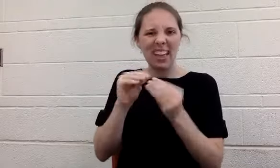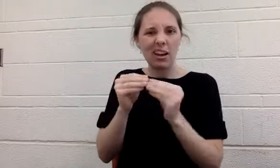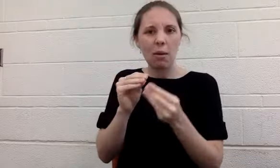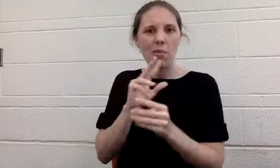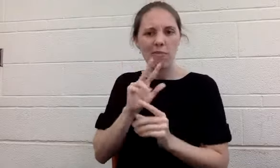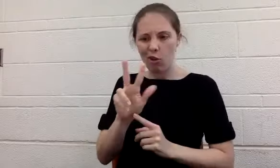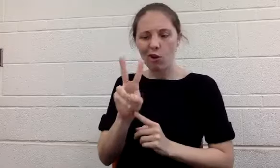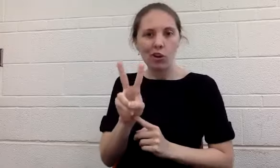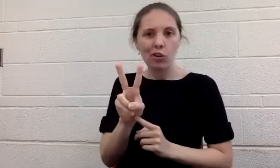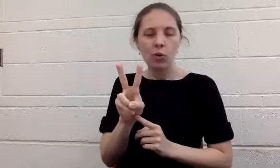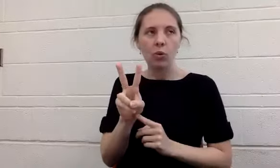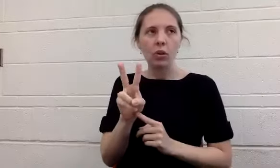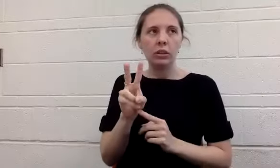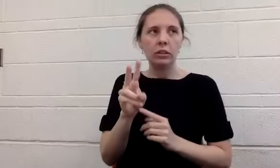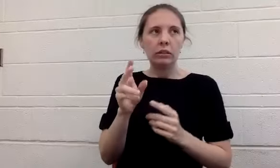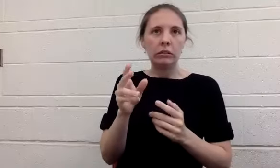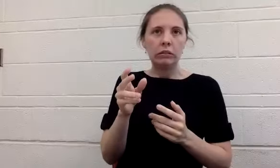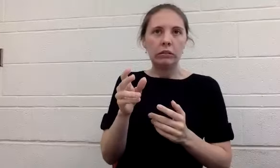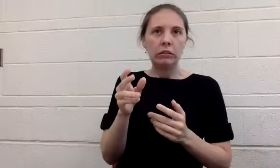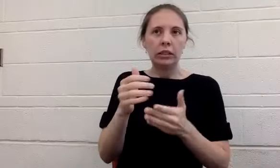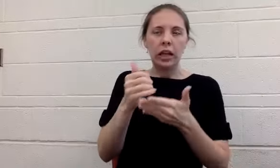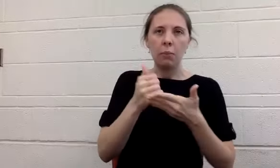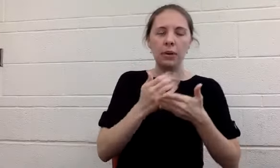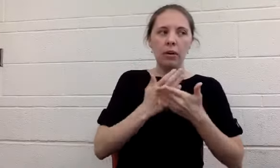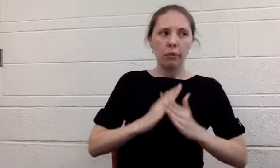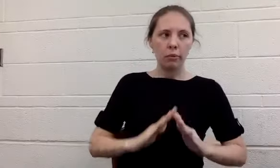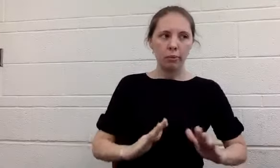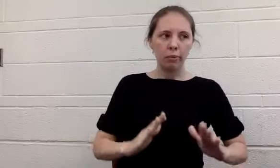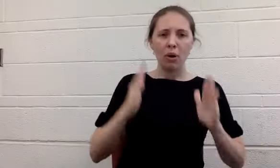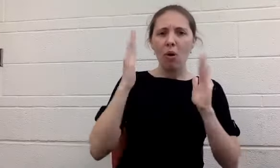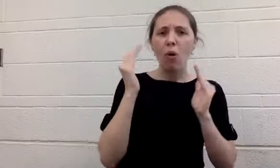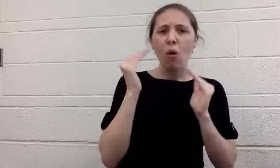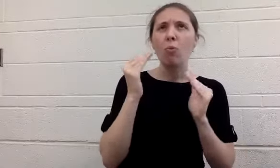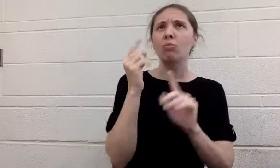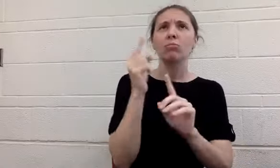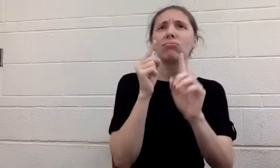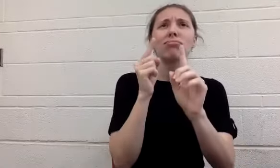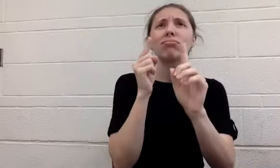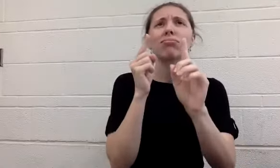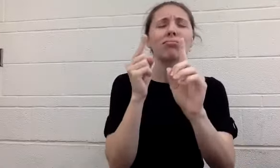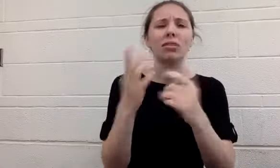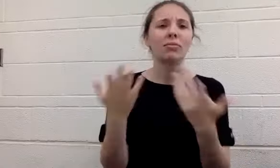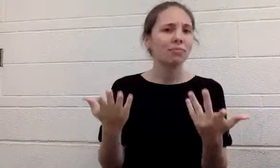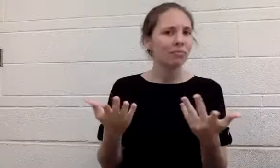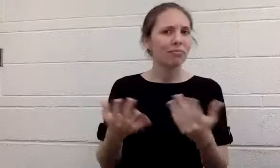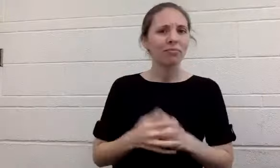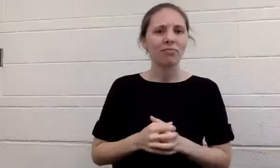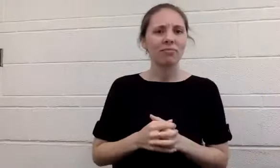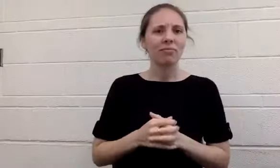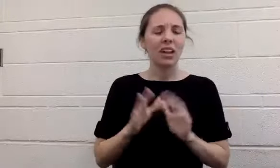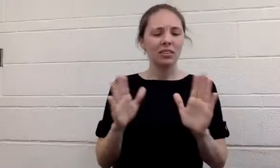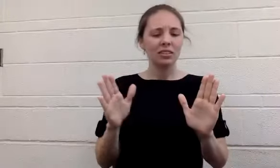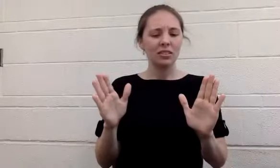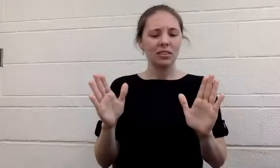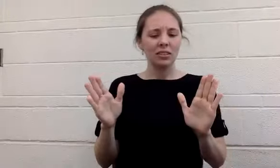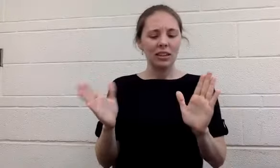got sober because he's so much like his dad. And so 32 kind of came and went, and that did not happen. And,